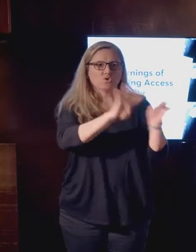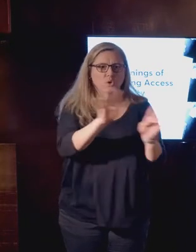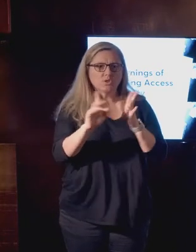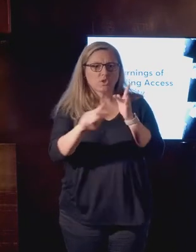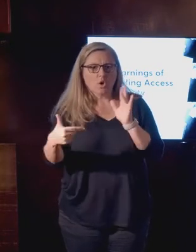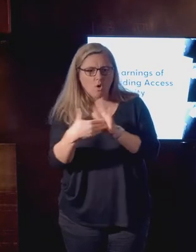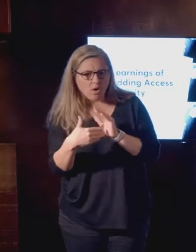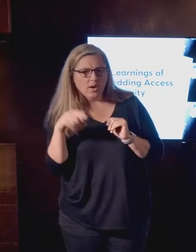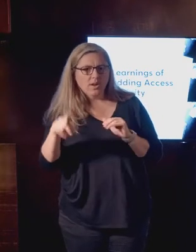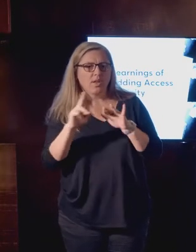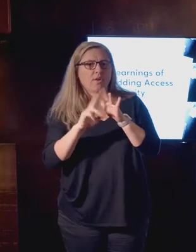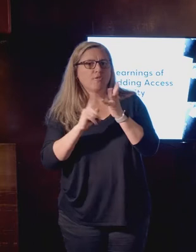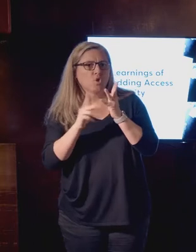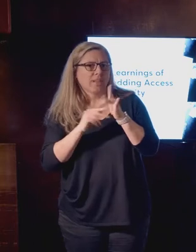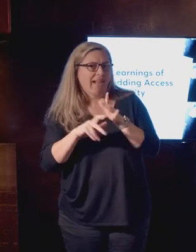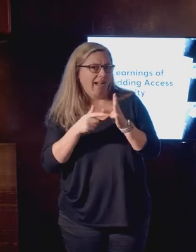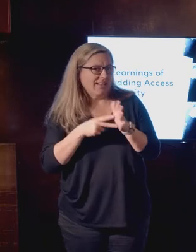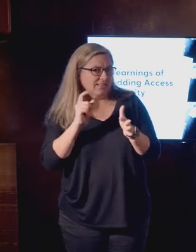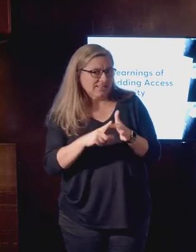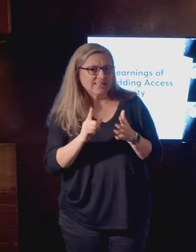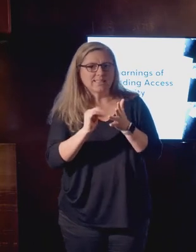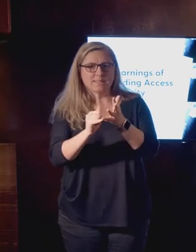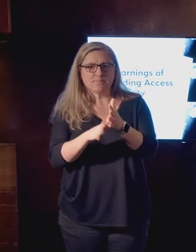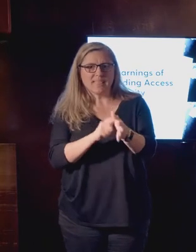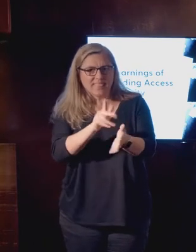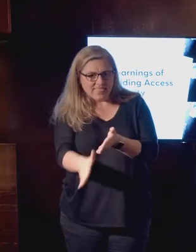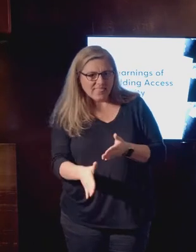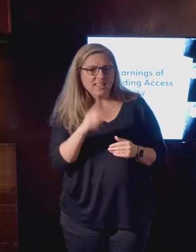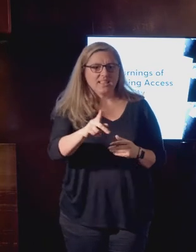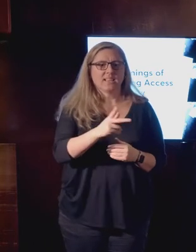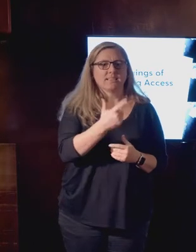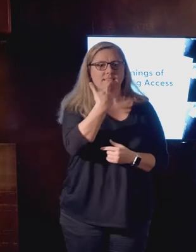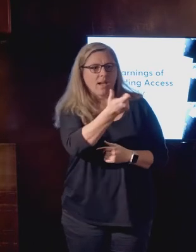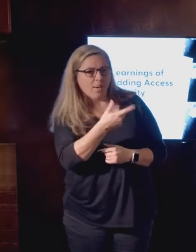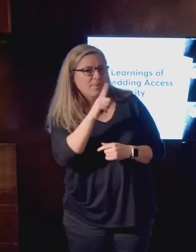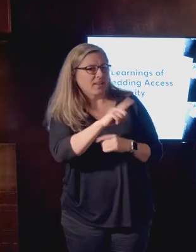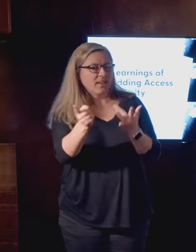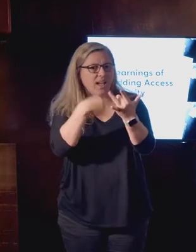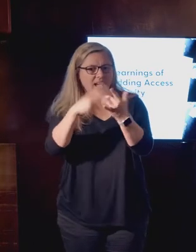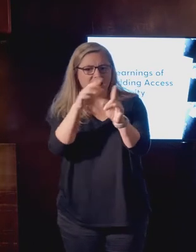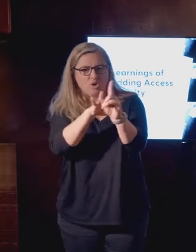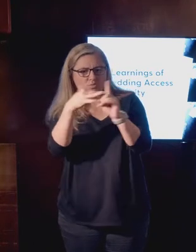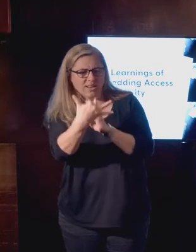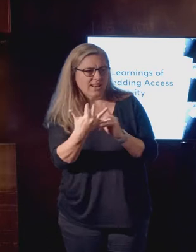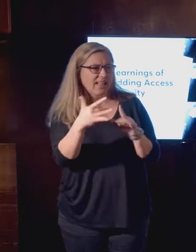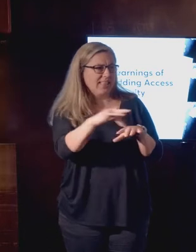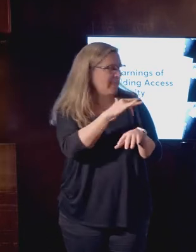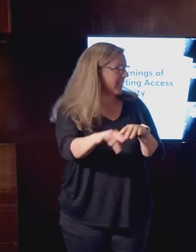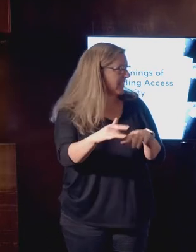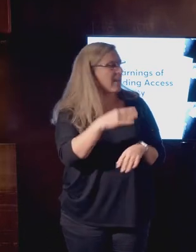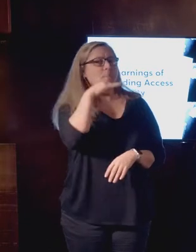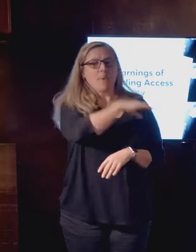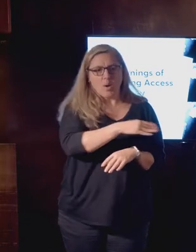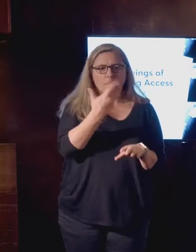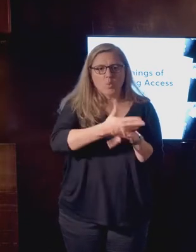Soiree, Finucane and Smith, Retro Futurismus, Yummy Arena Theatre Company, Melbourne